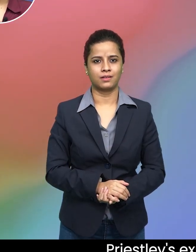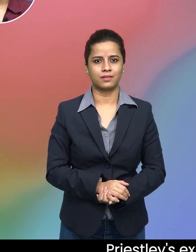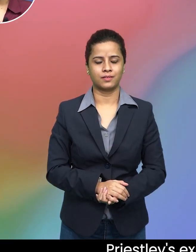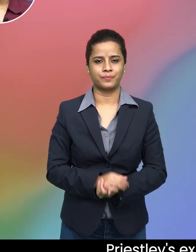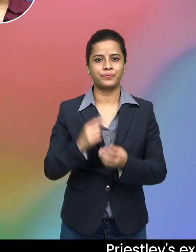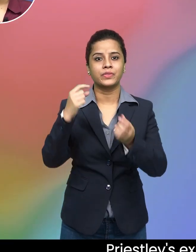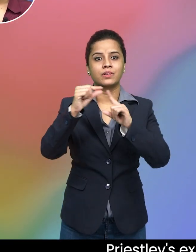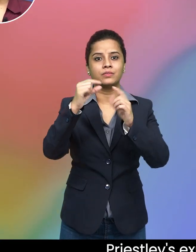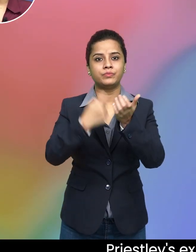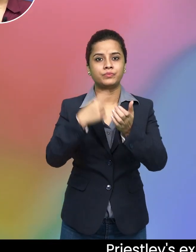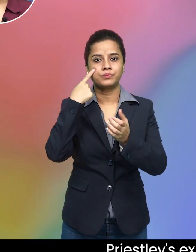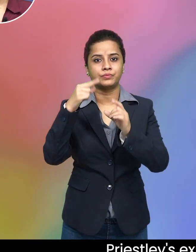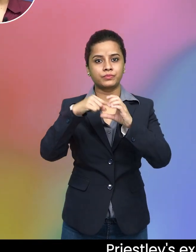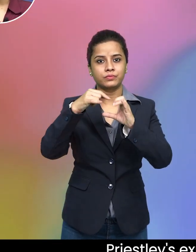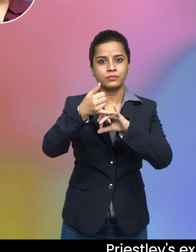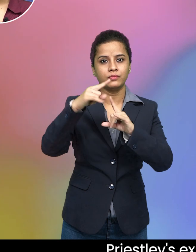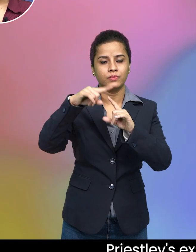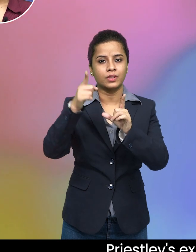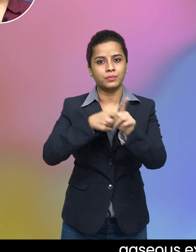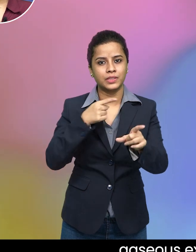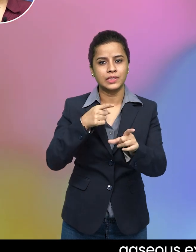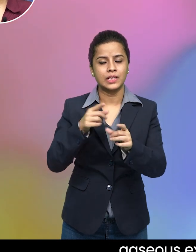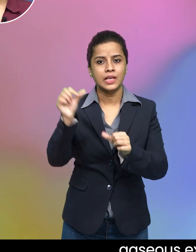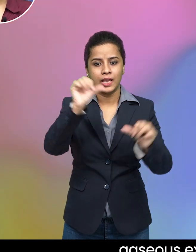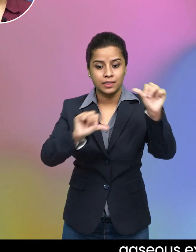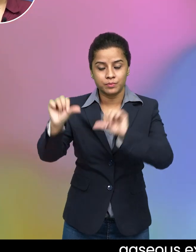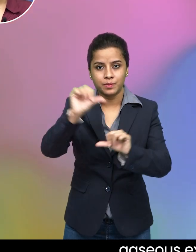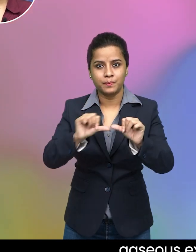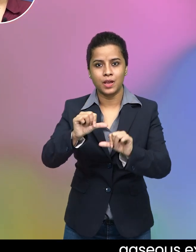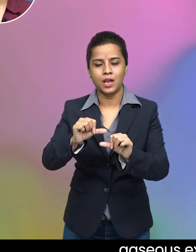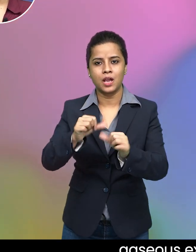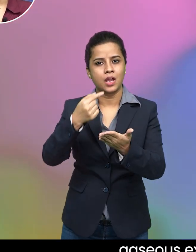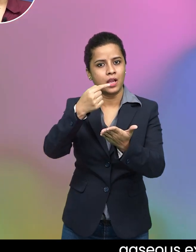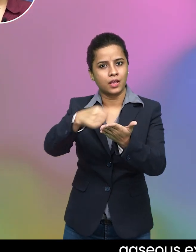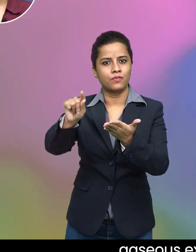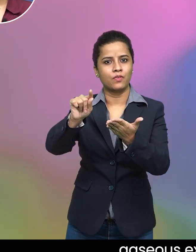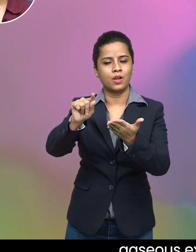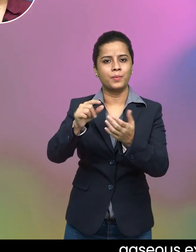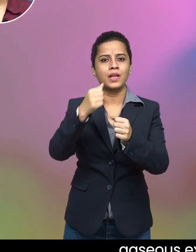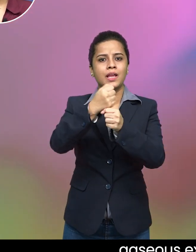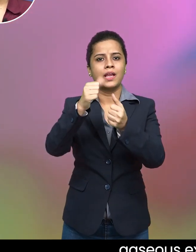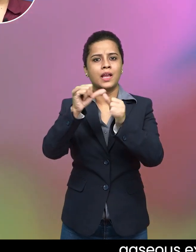Priestley's experiment confirmed that gaseous exchange was going on.